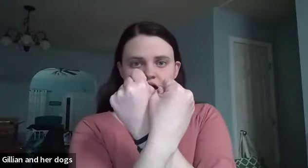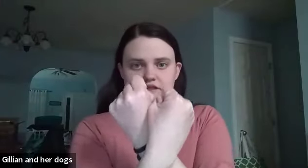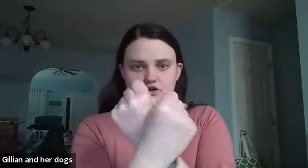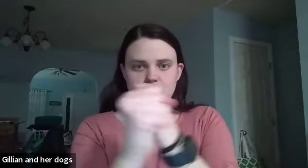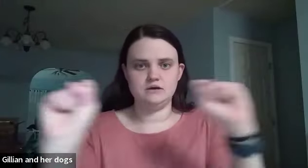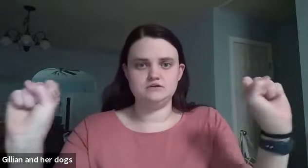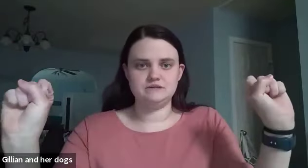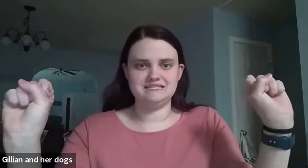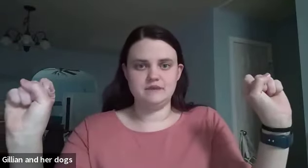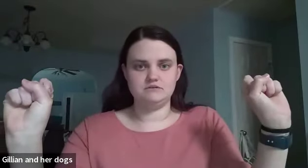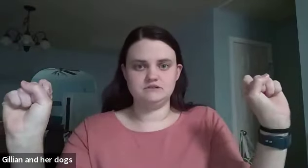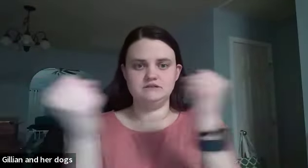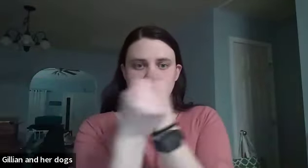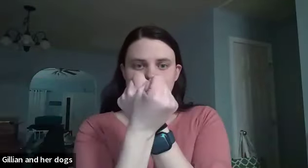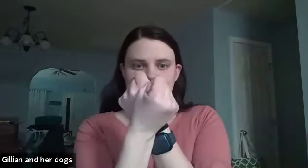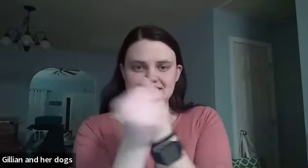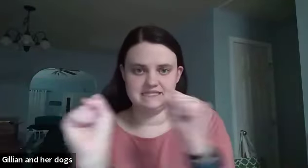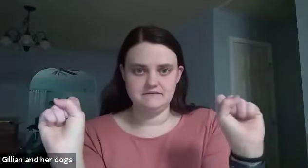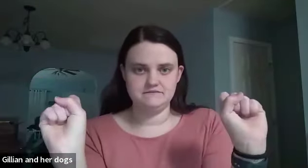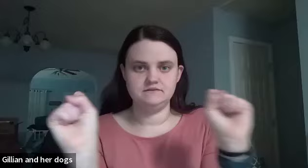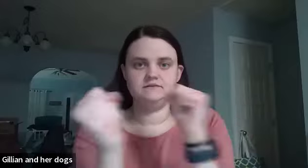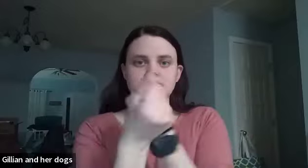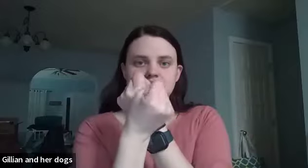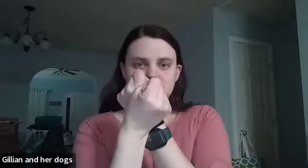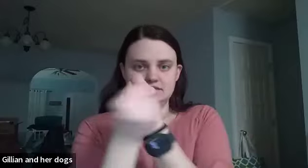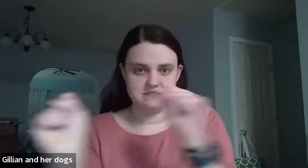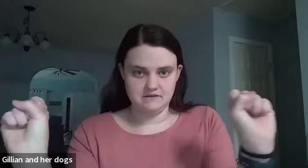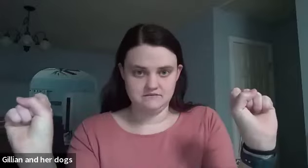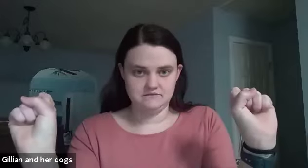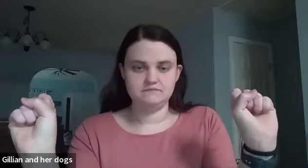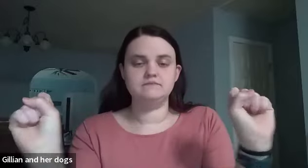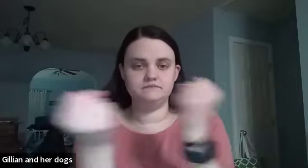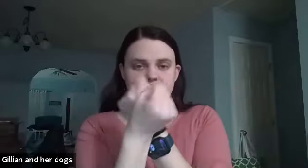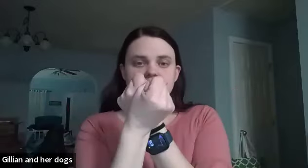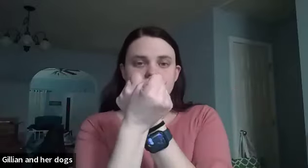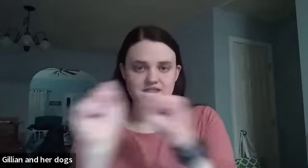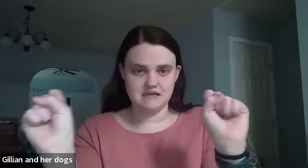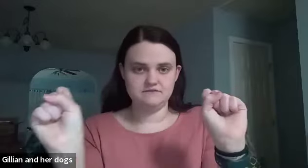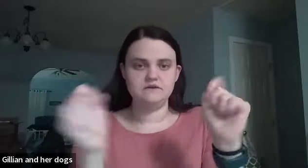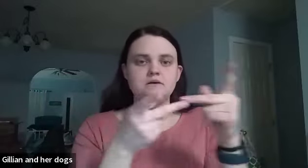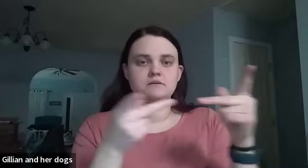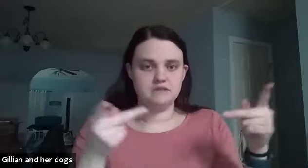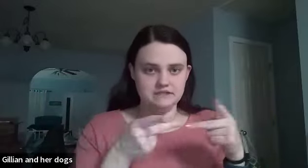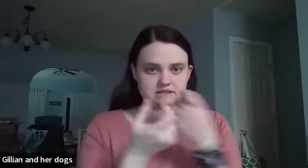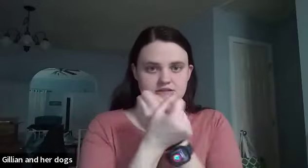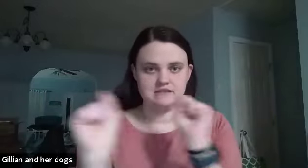And then you're going to twist them out. Safe, safe. So safe place,